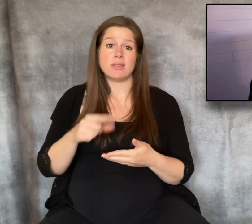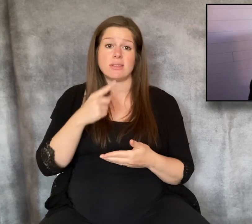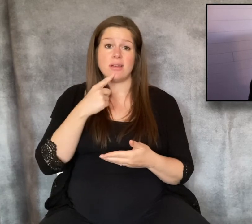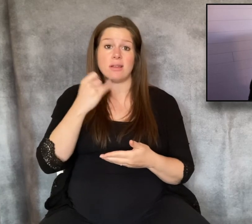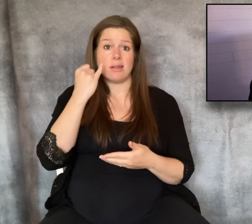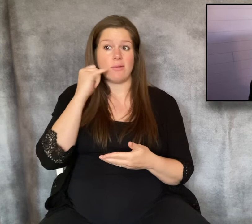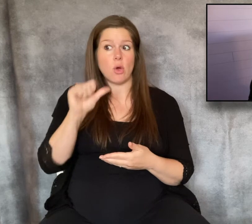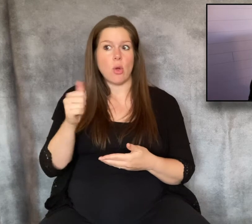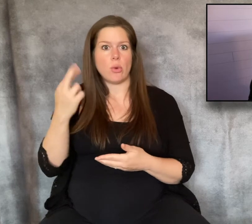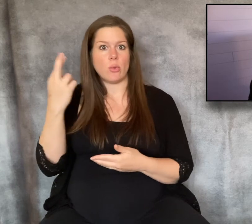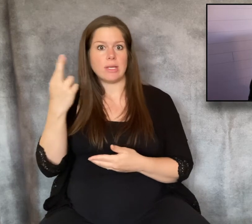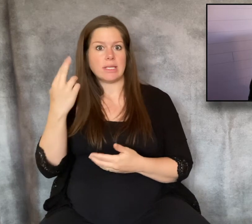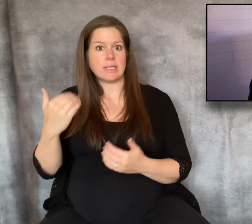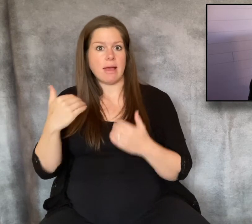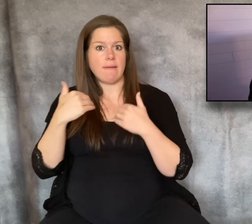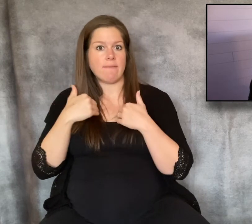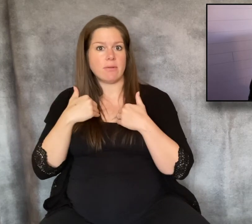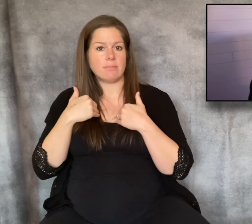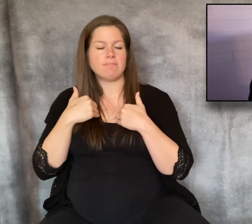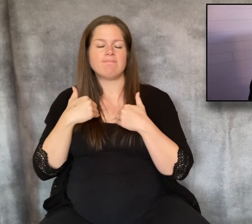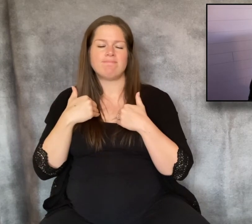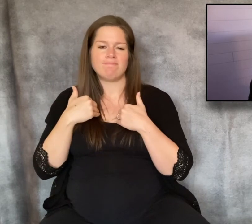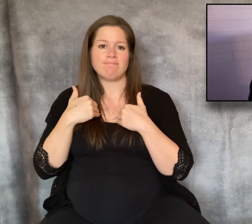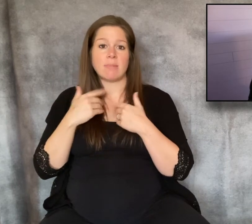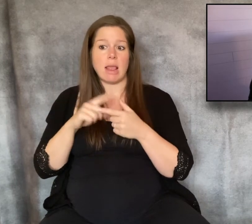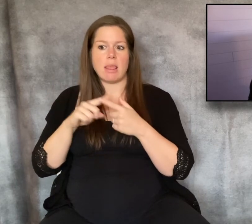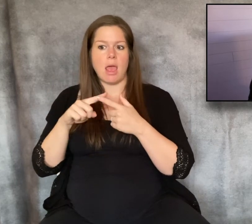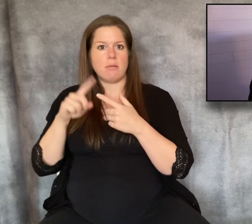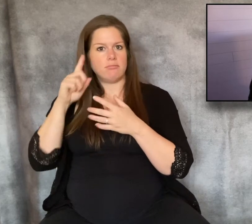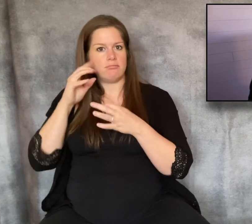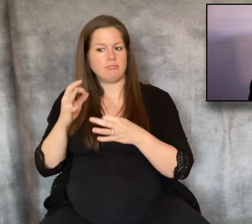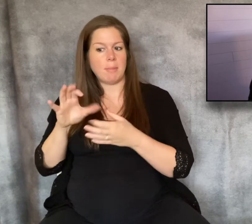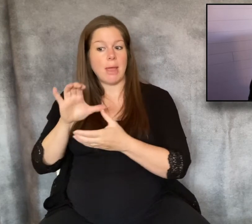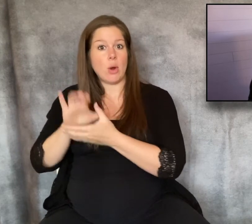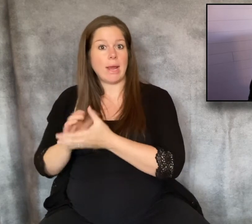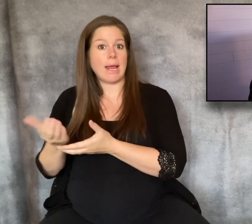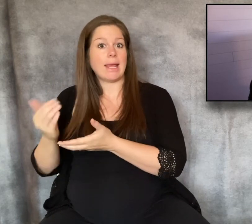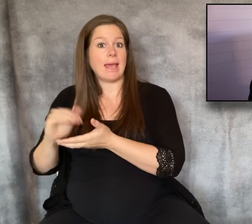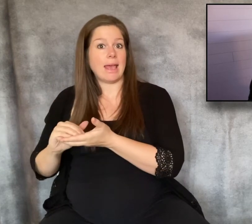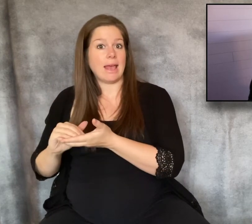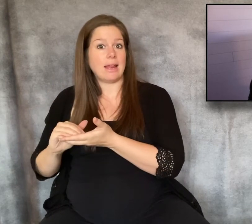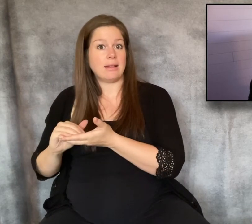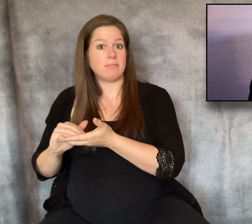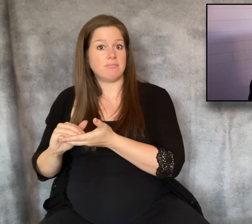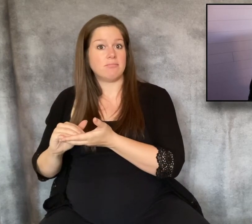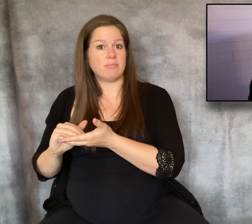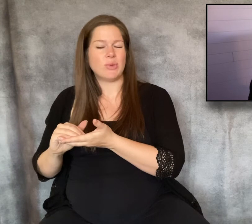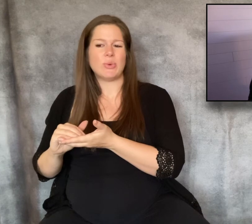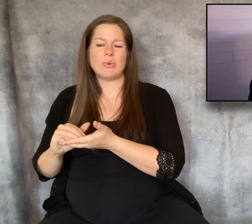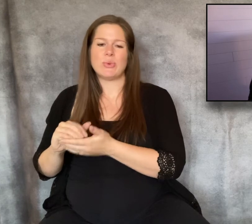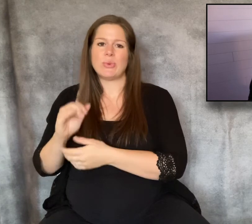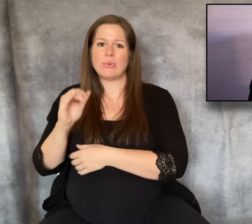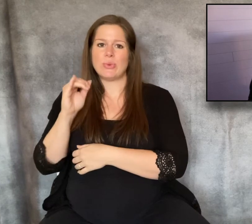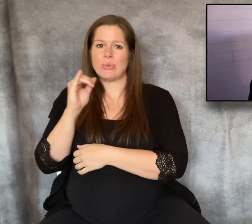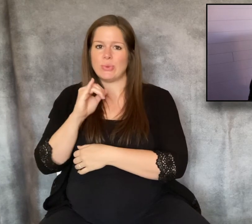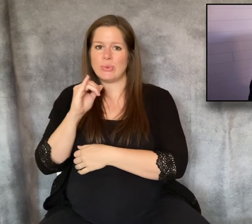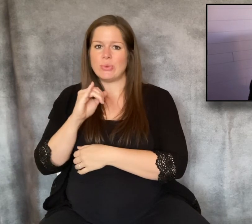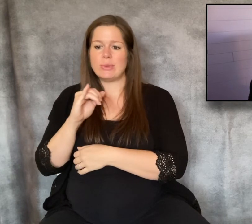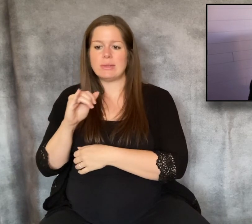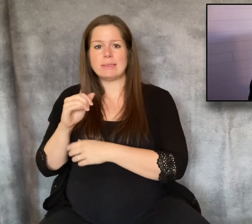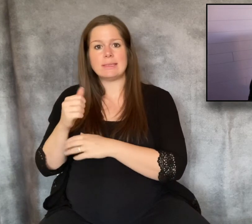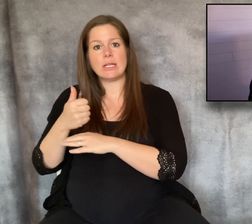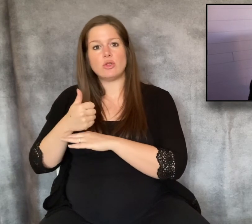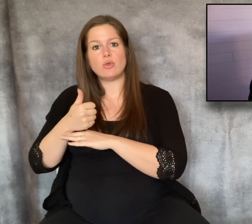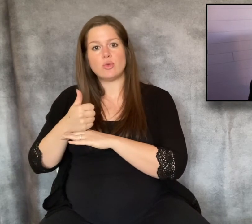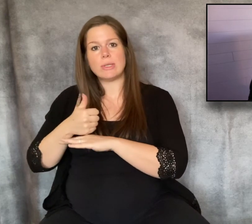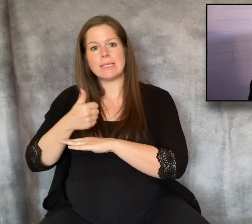divorce somebody for other reasons, you and remarry, you are in the danger, or you